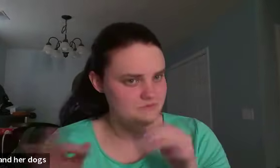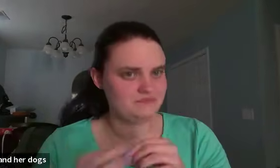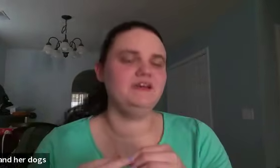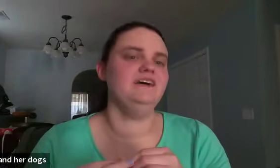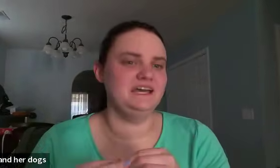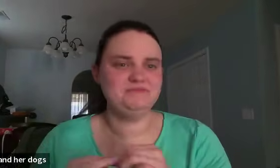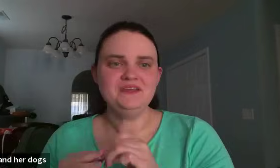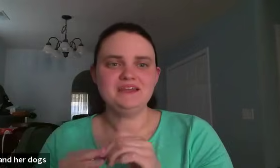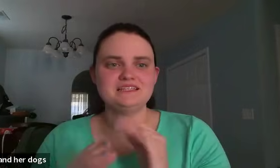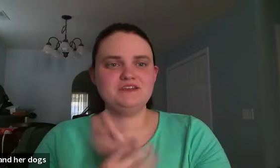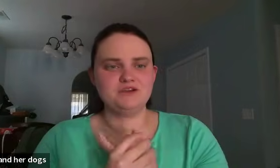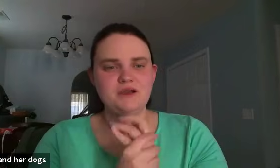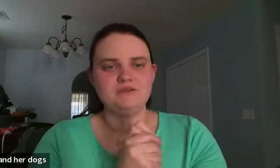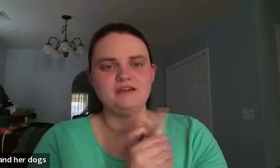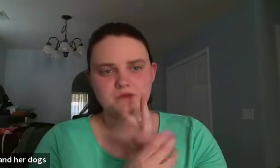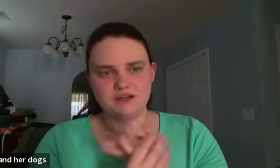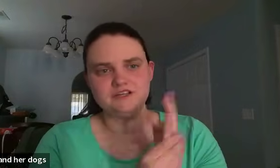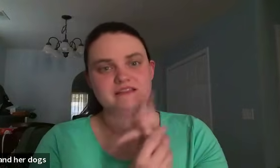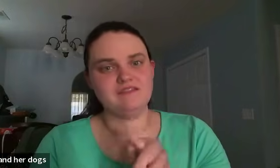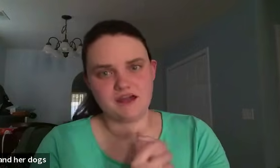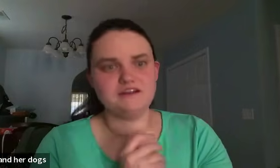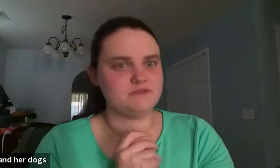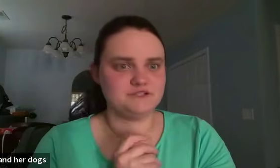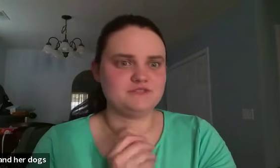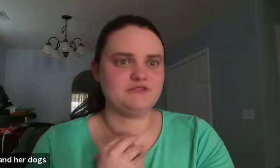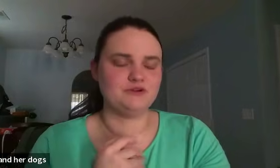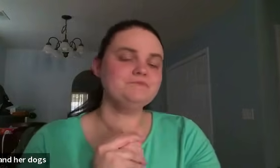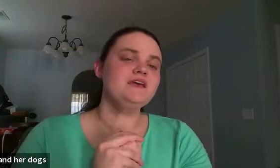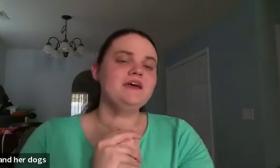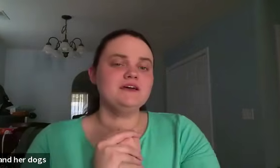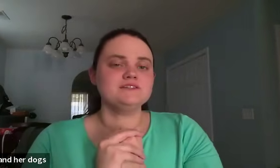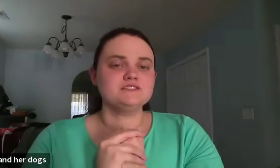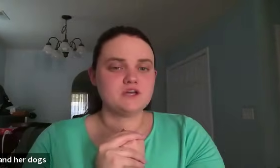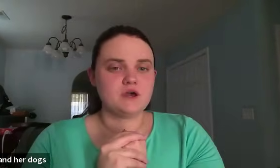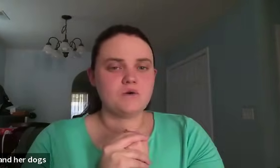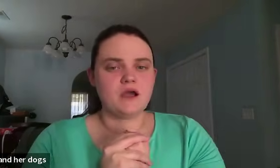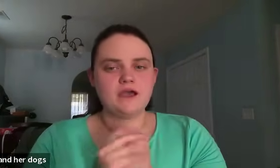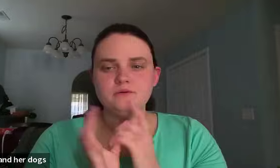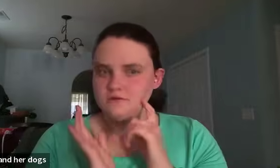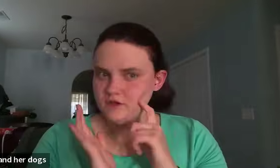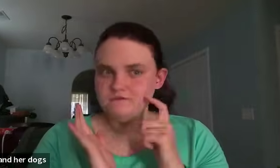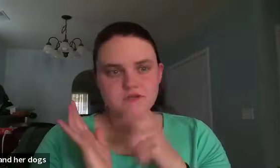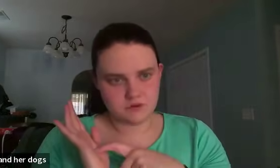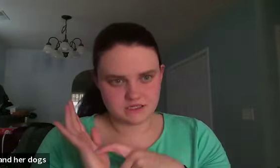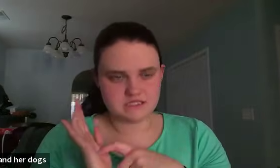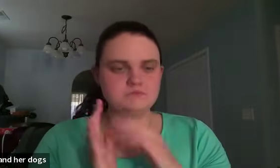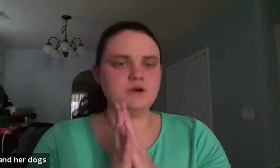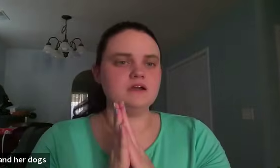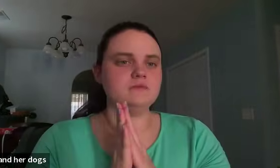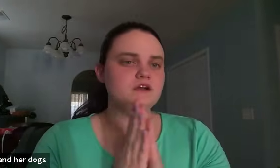something. Because I know you're probably like, oh my gosh, that's a lot of numbers we just went through. So I don't know if y'all have noticed, but compared